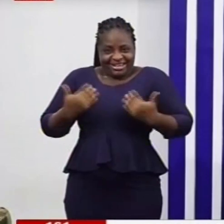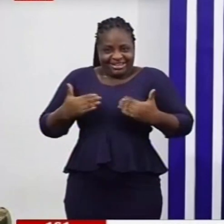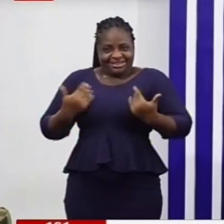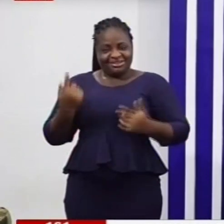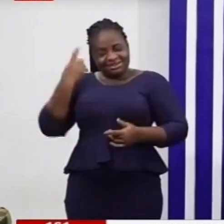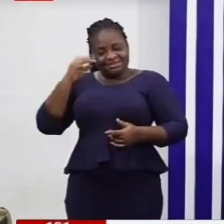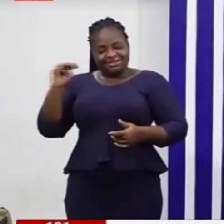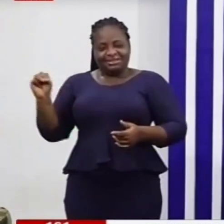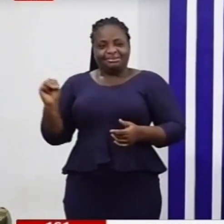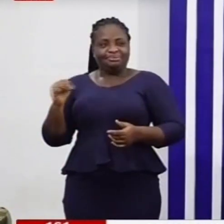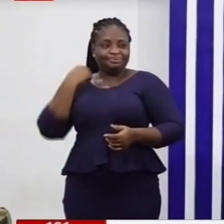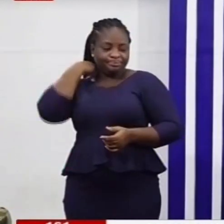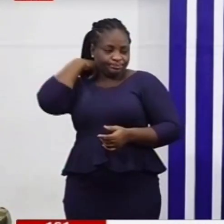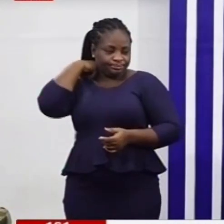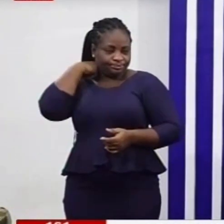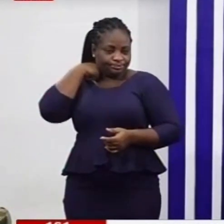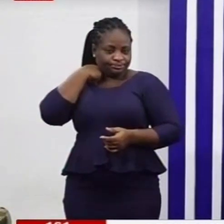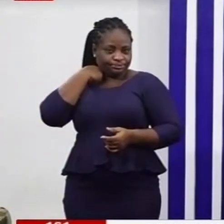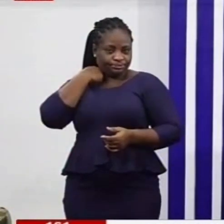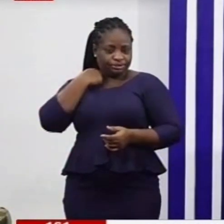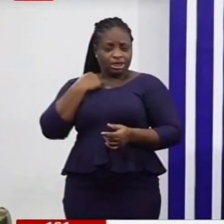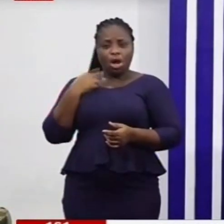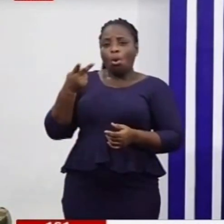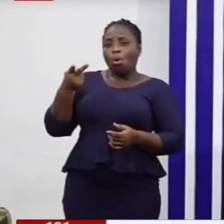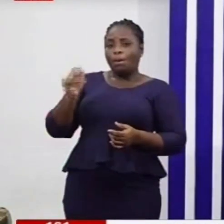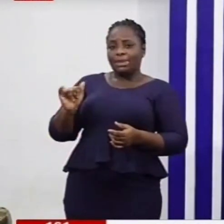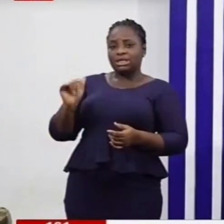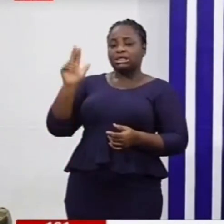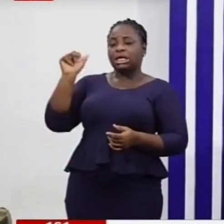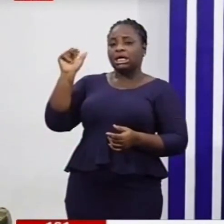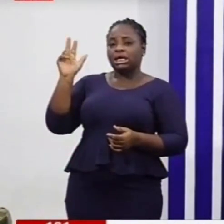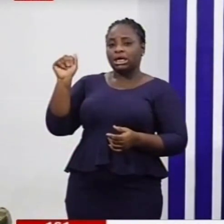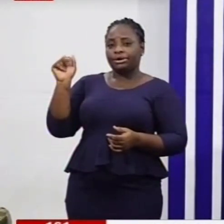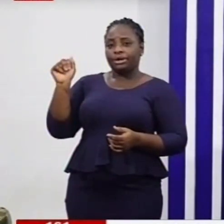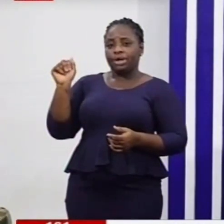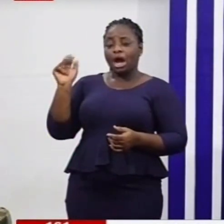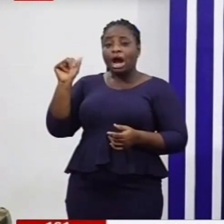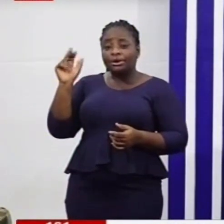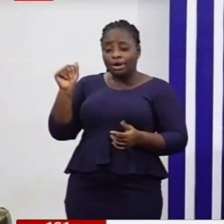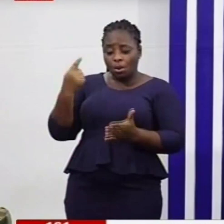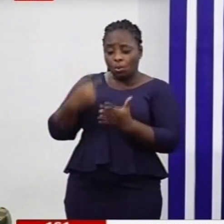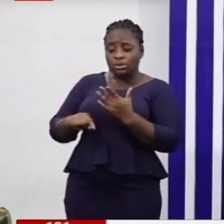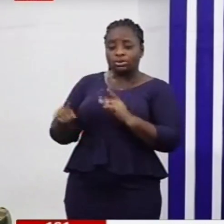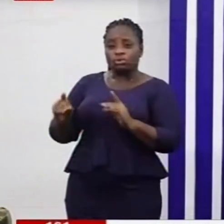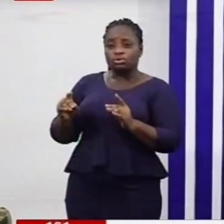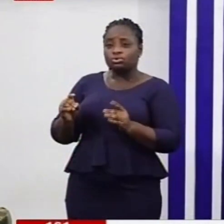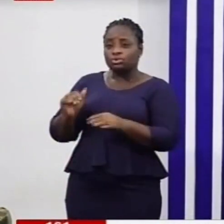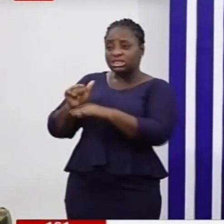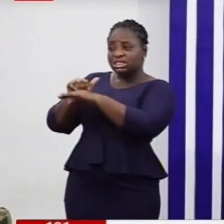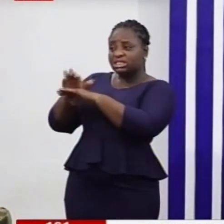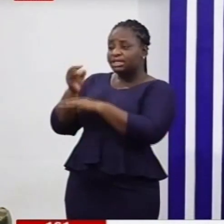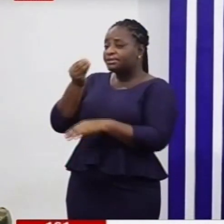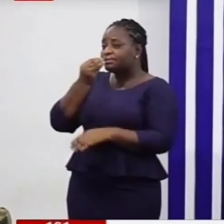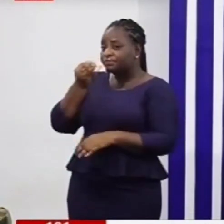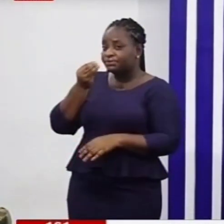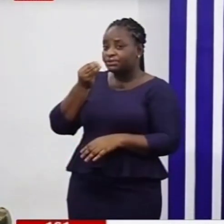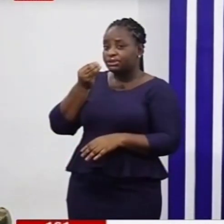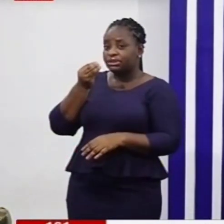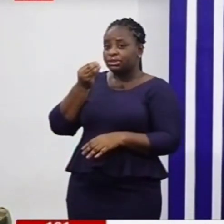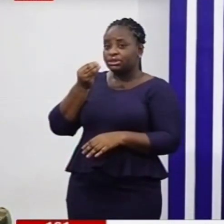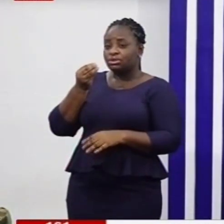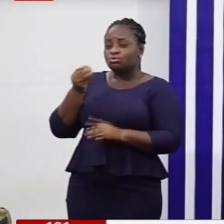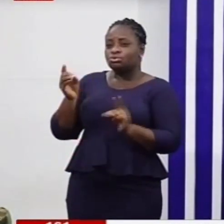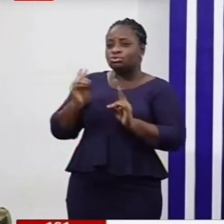separation. In Kumasi and Accra, where we are going to send the food, we are doing